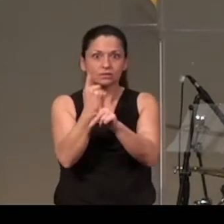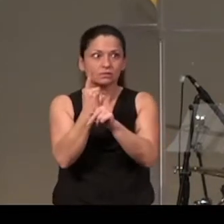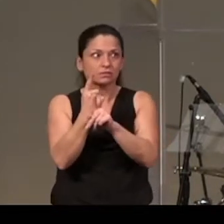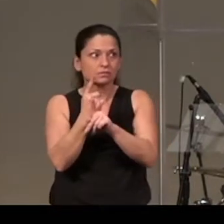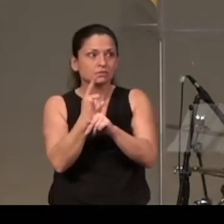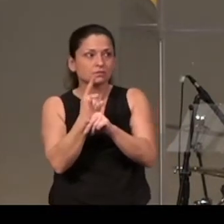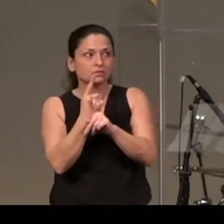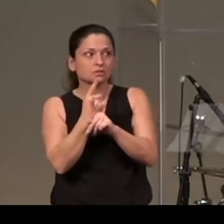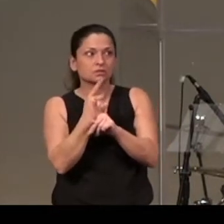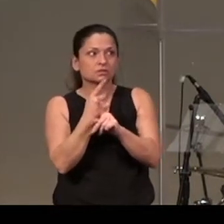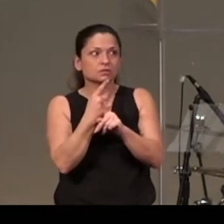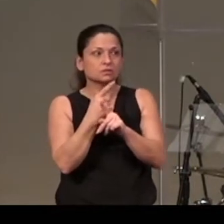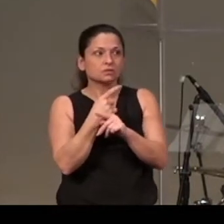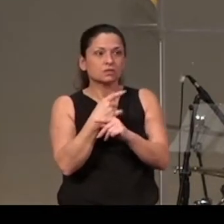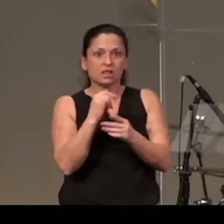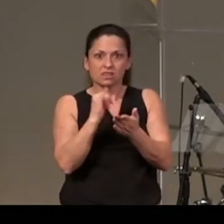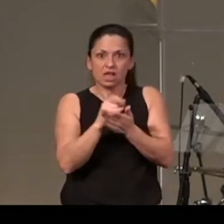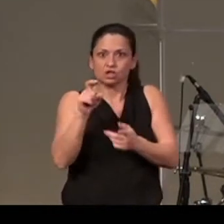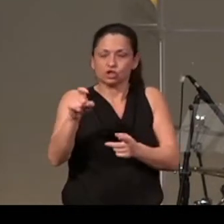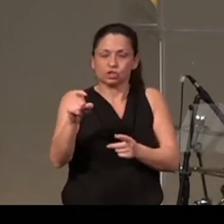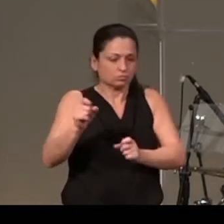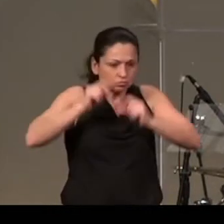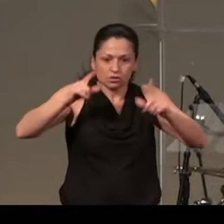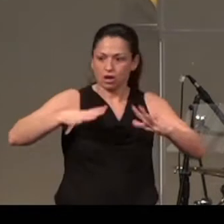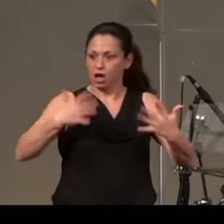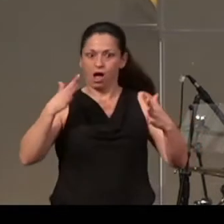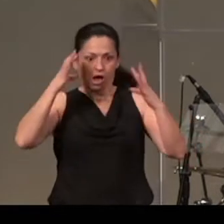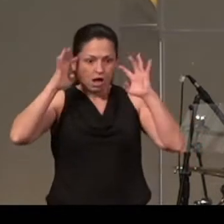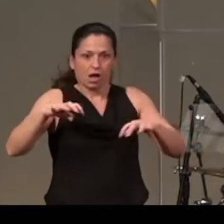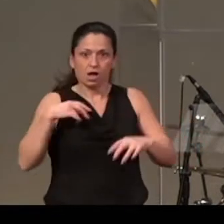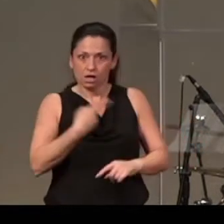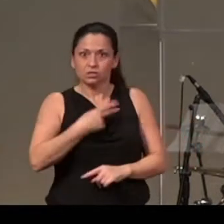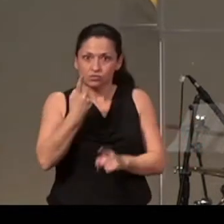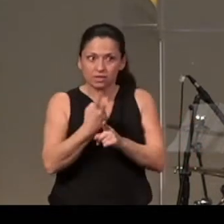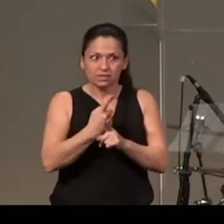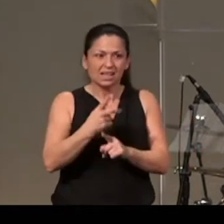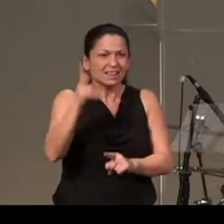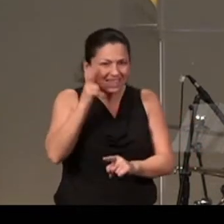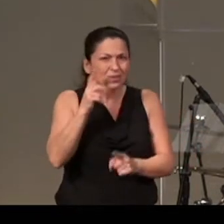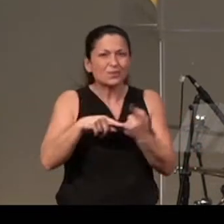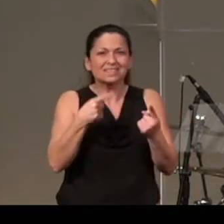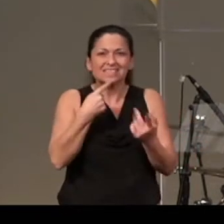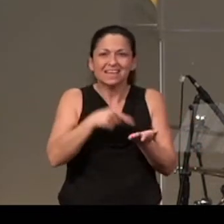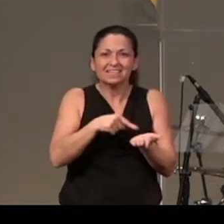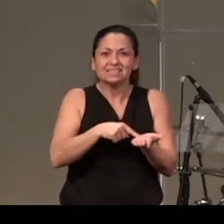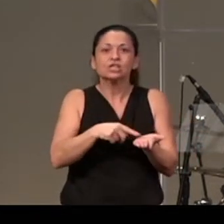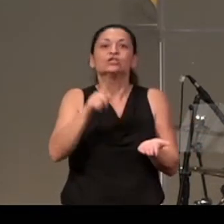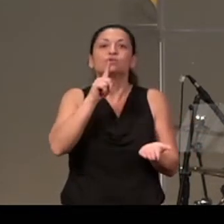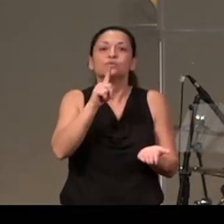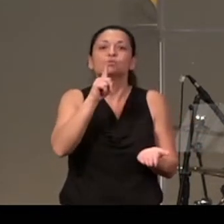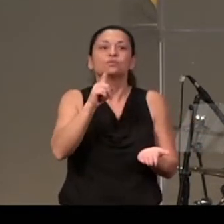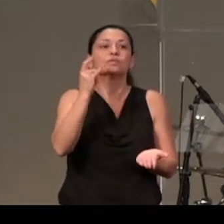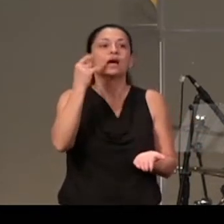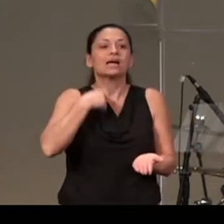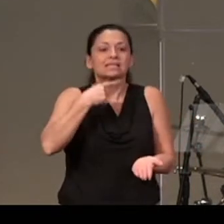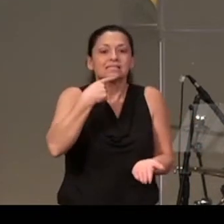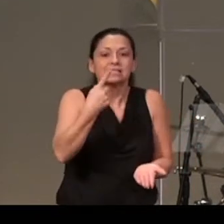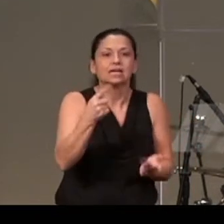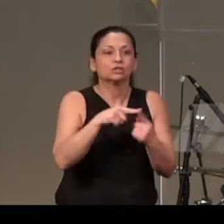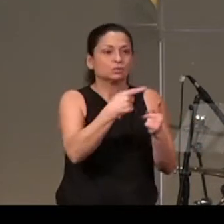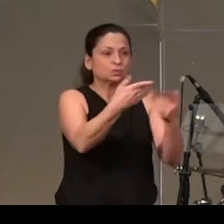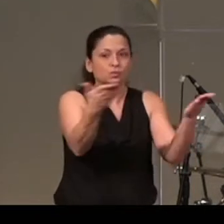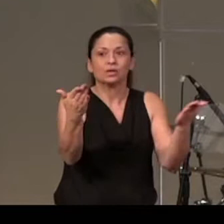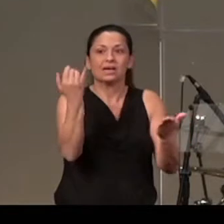hear? Shouldn't that shake us? Listen to what he says. Truly, truly, I say to you, if anyone keeps my word, if